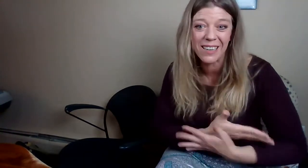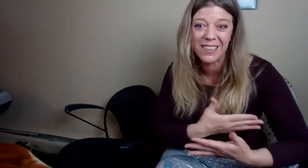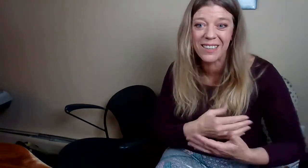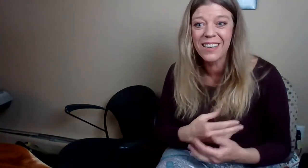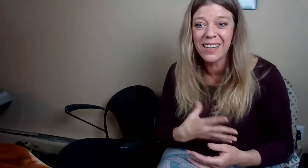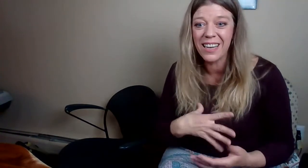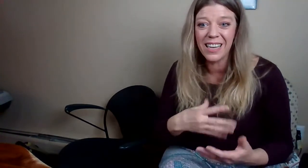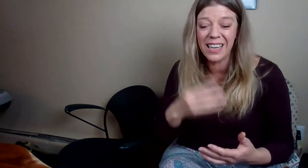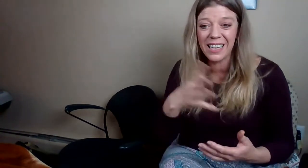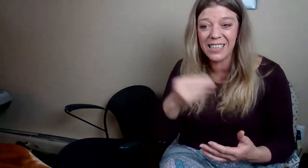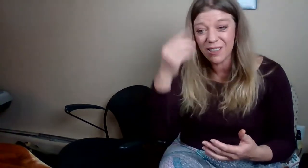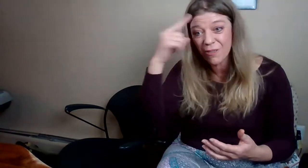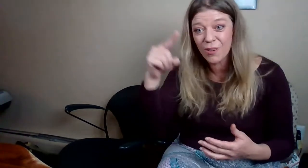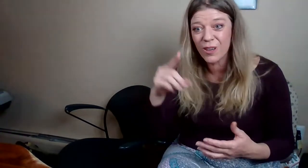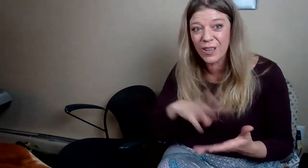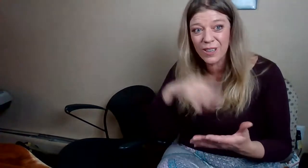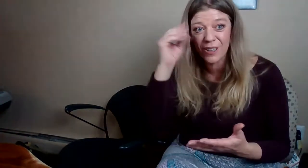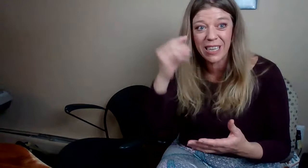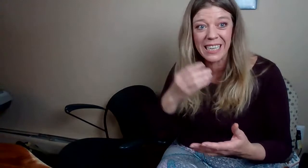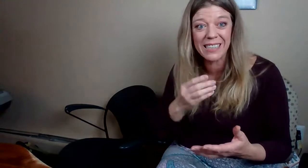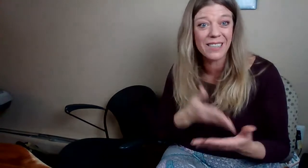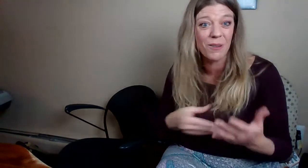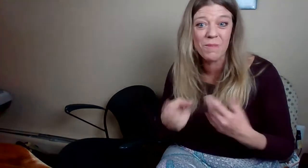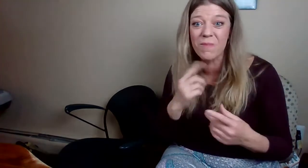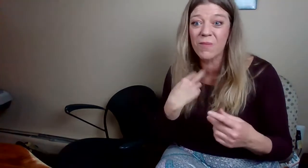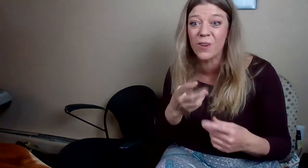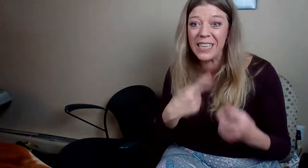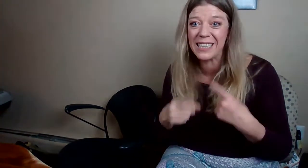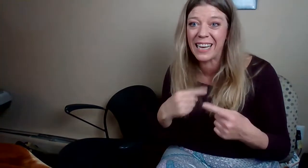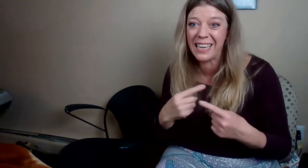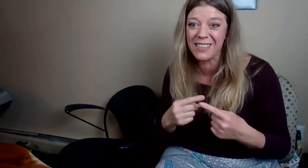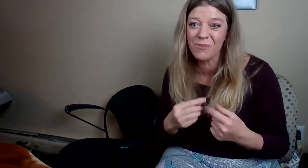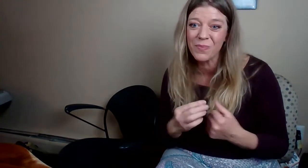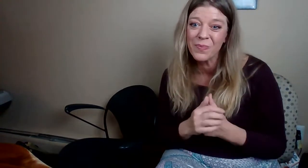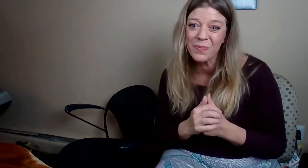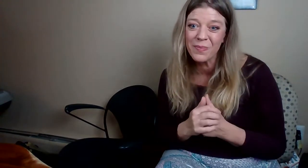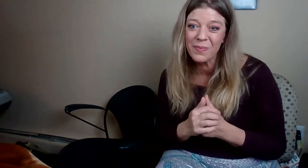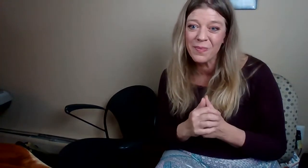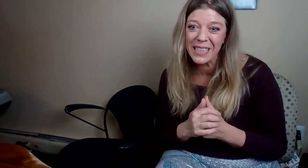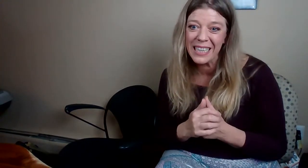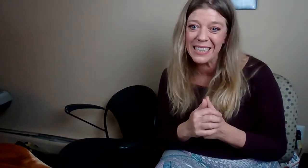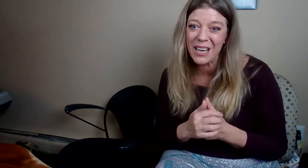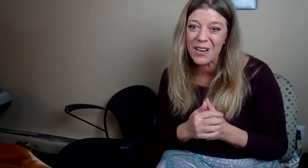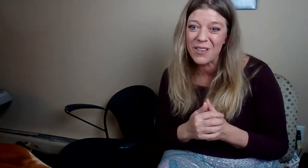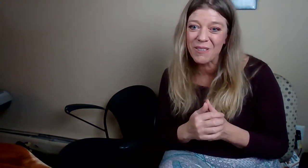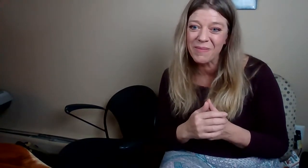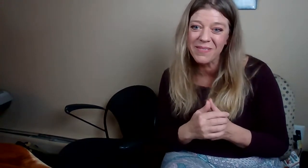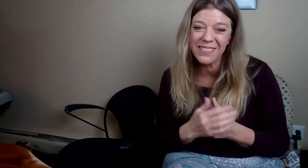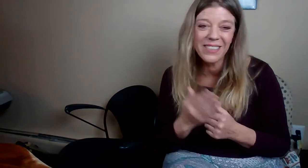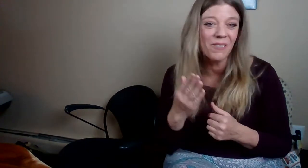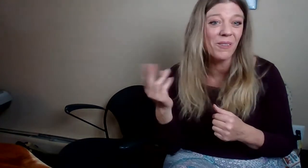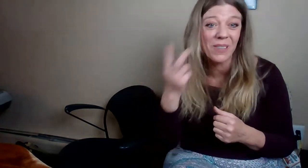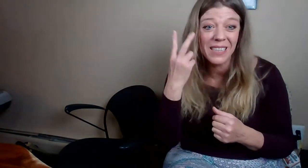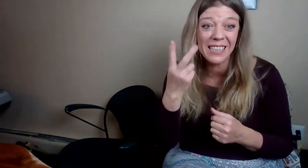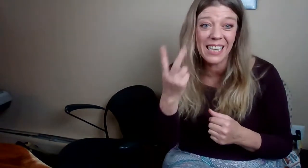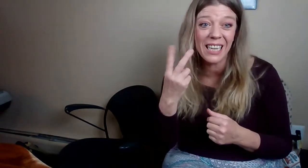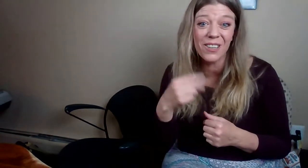daughter, and for learning some voice sign. So we will see